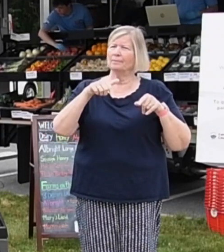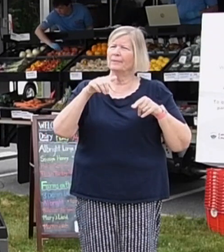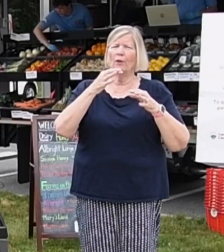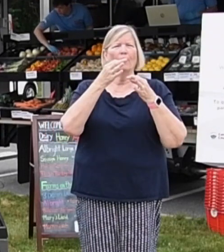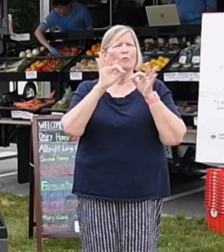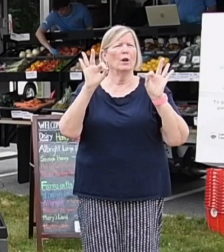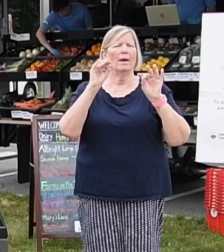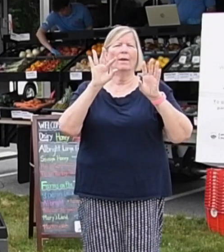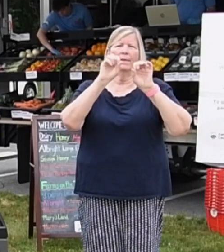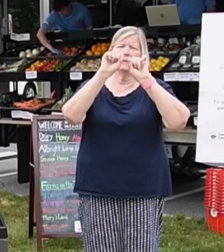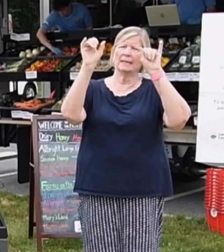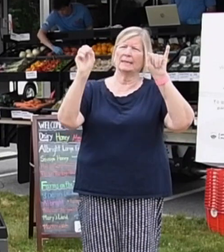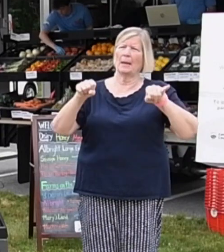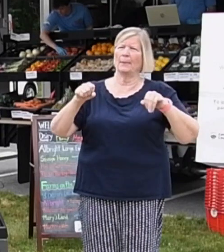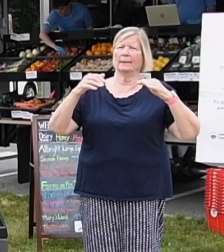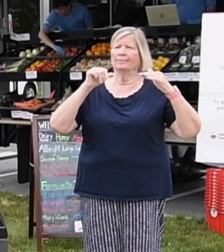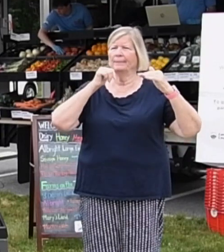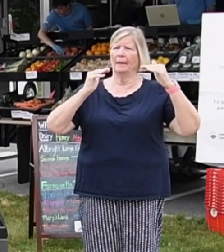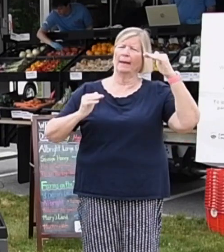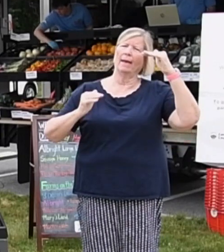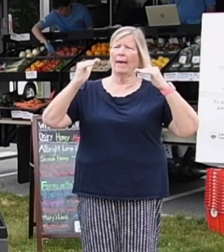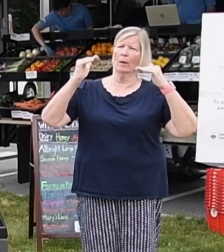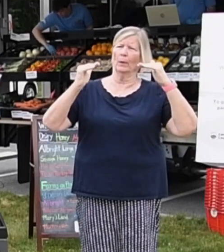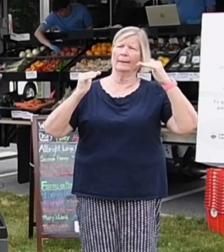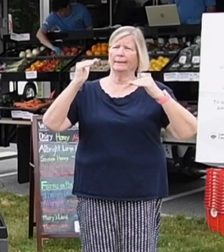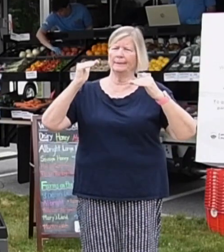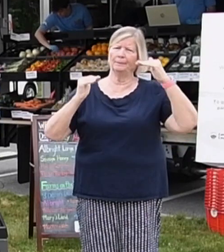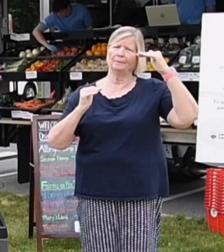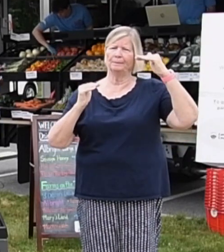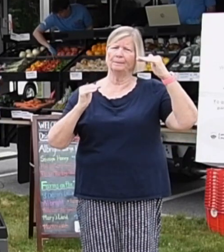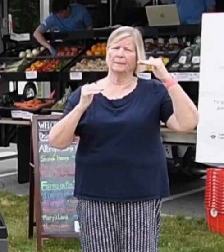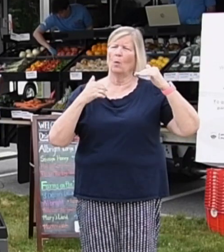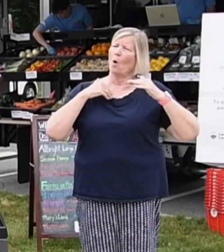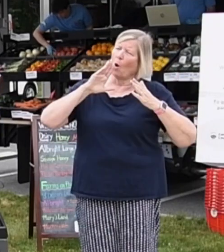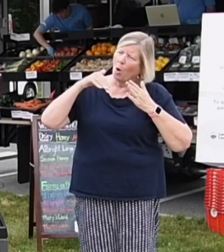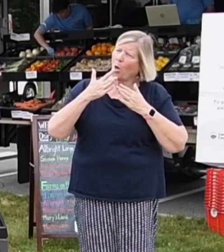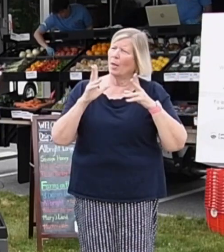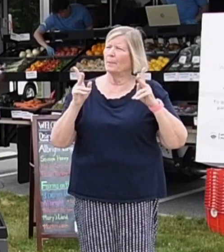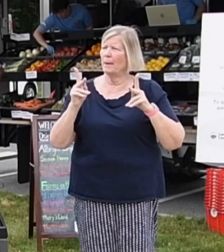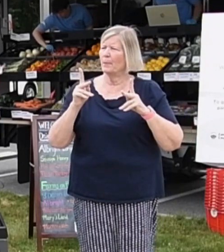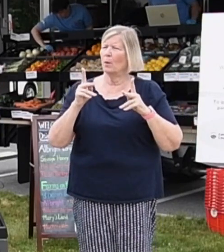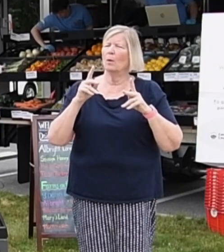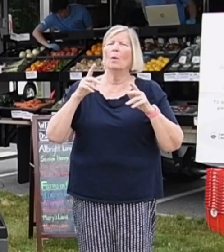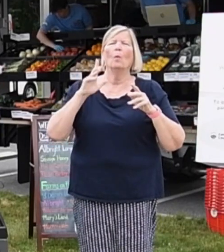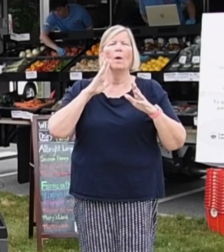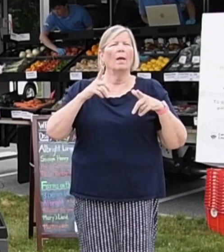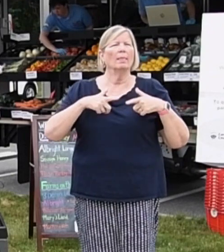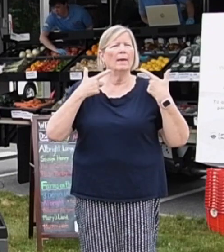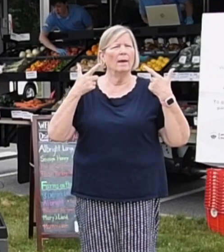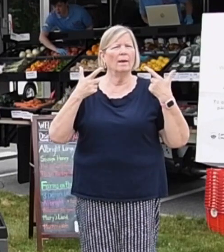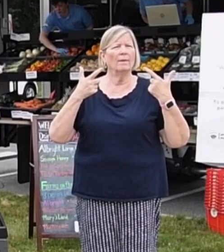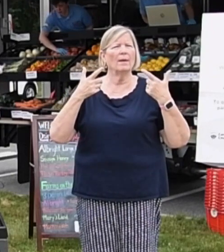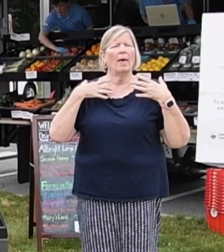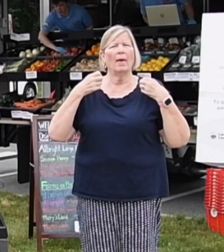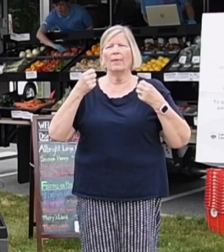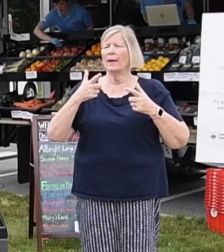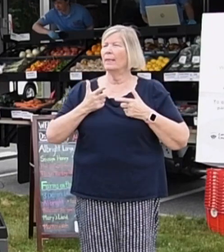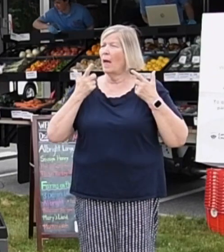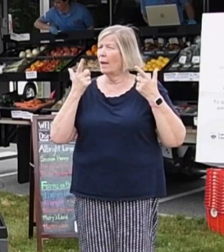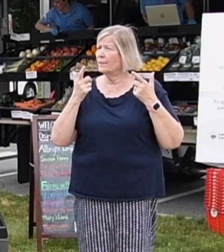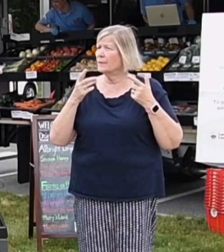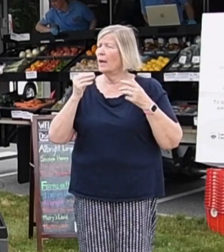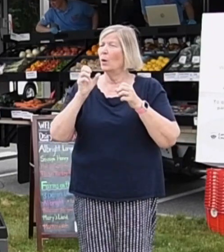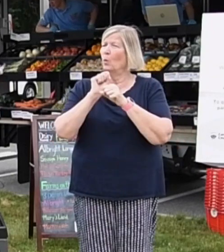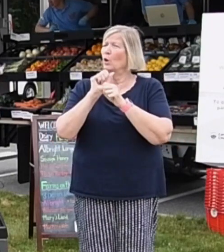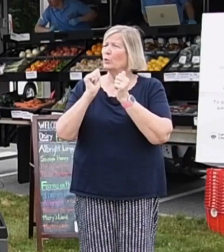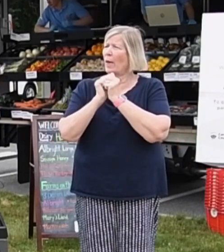of systemic inequities, where all people will live abundant and healthy lives. And by working together